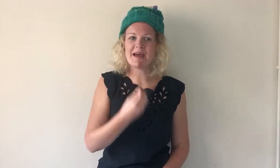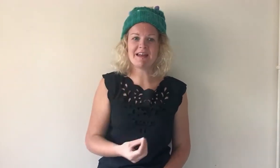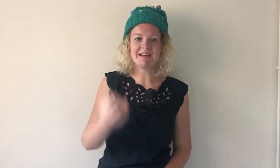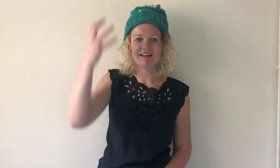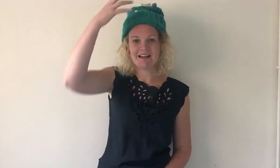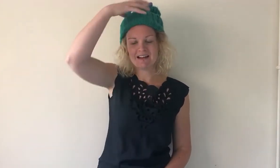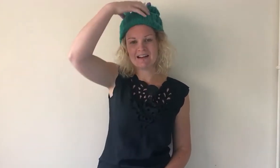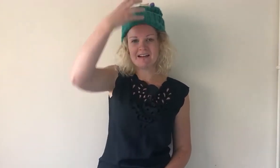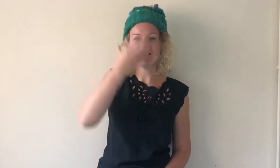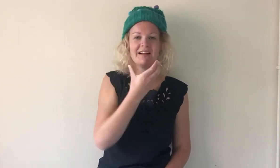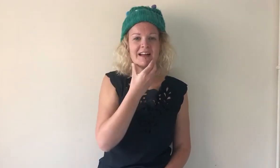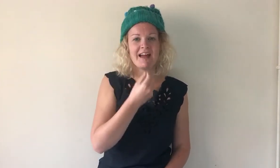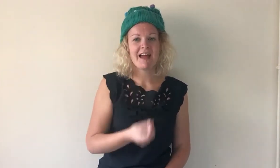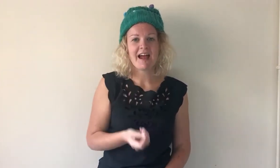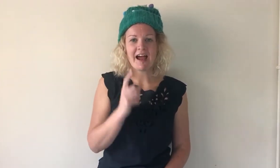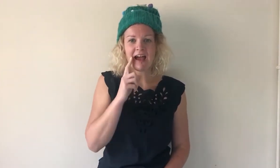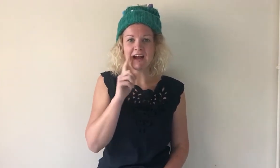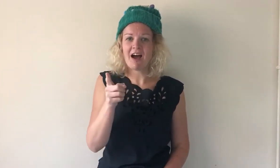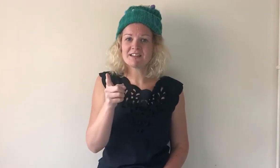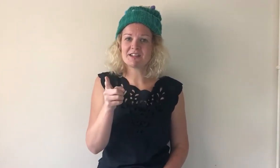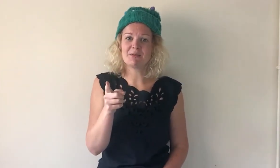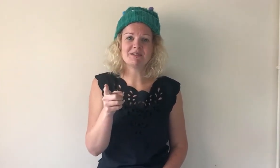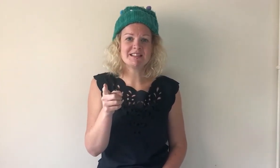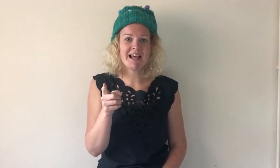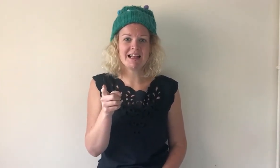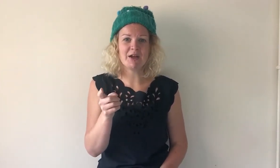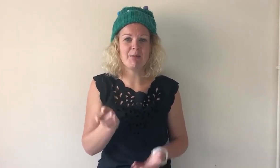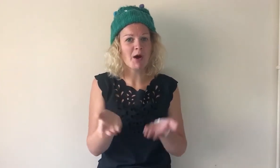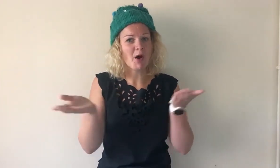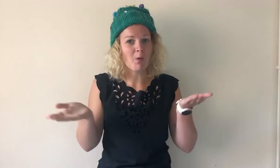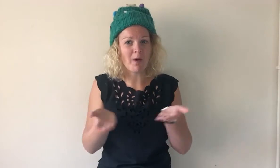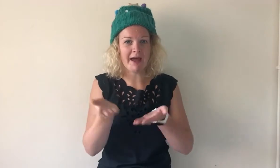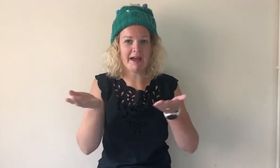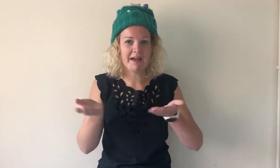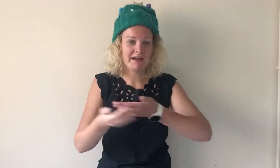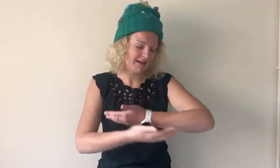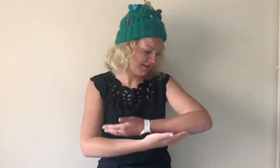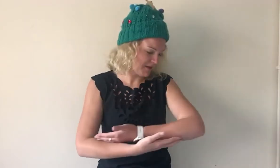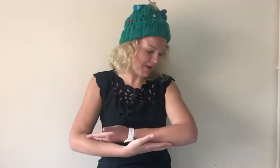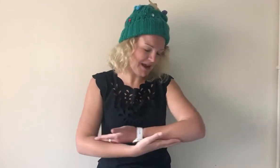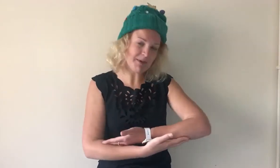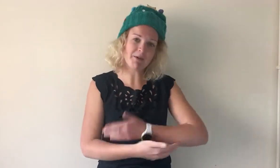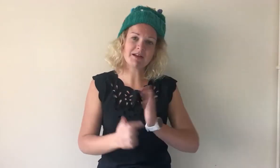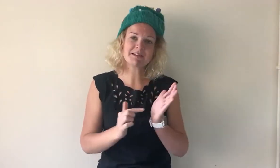men and asked them to tell him where the baby was.